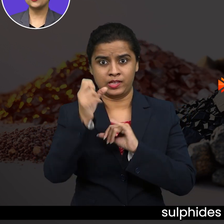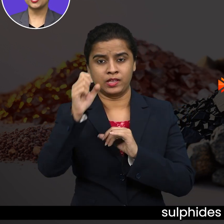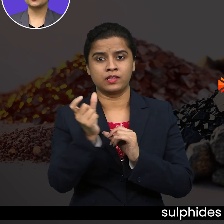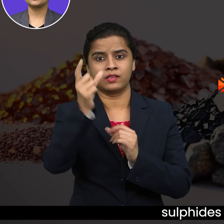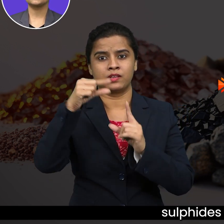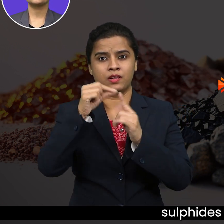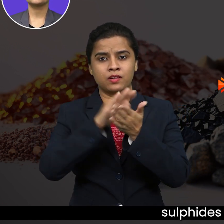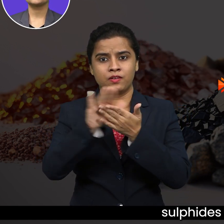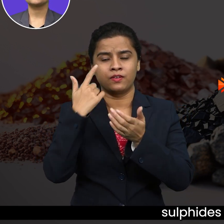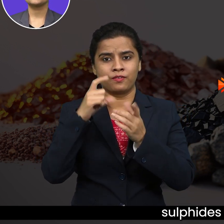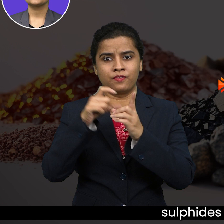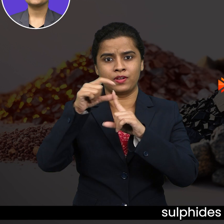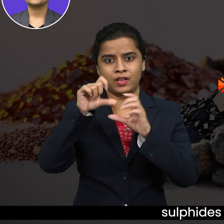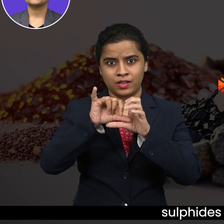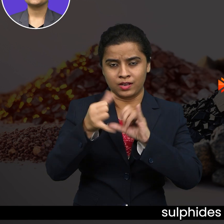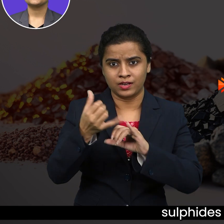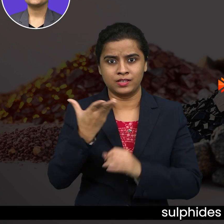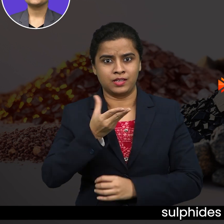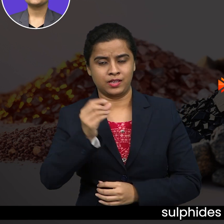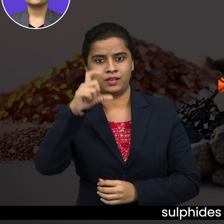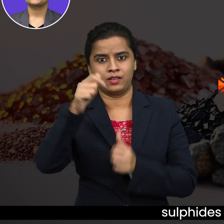and carbonates.